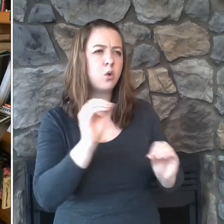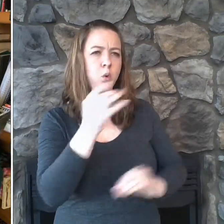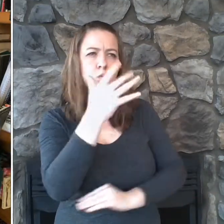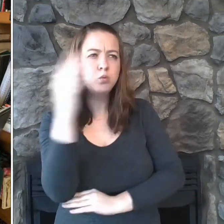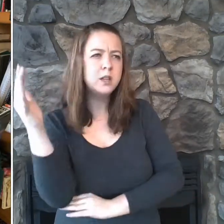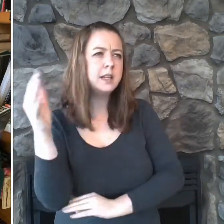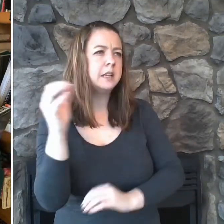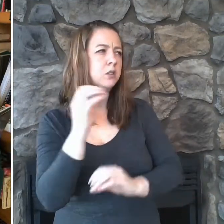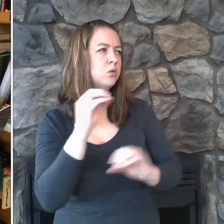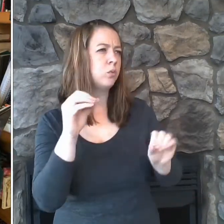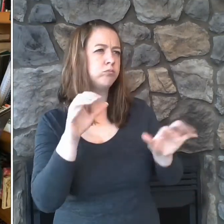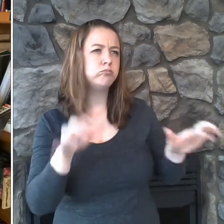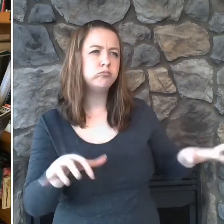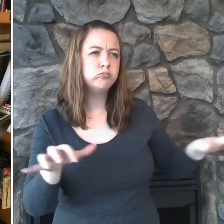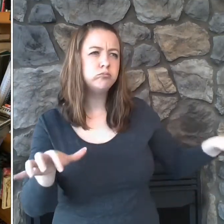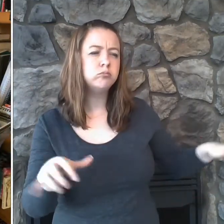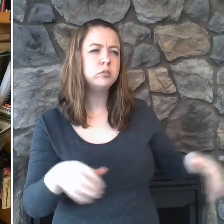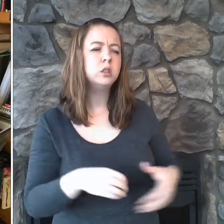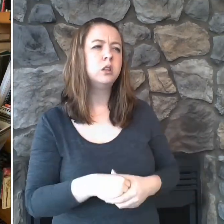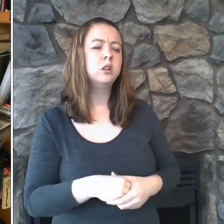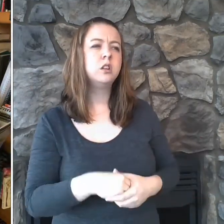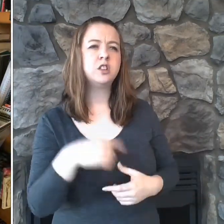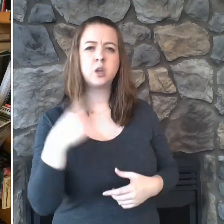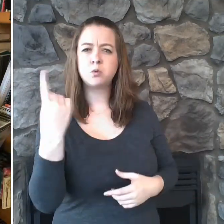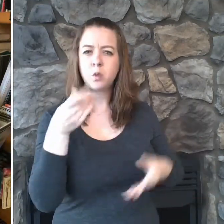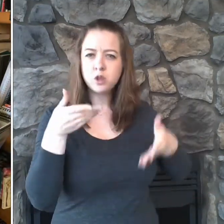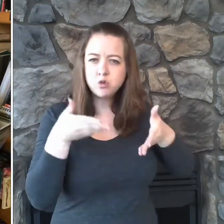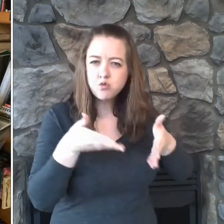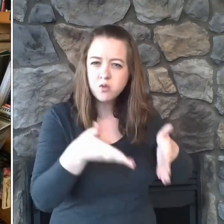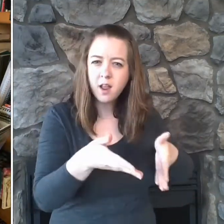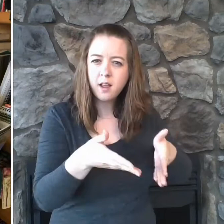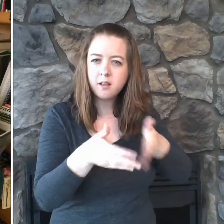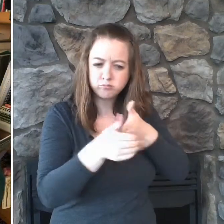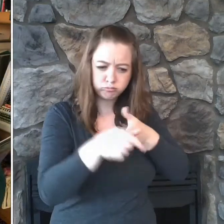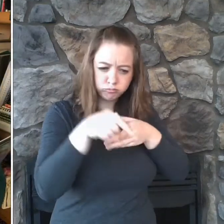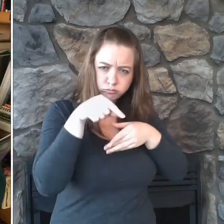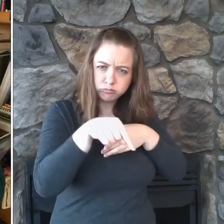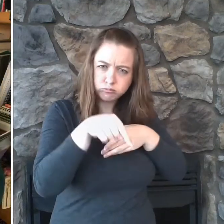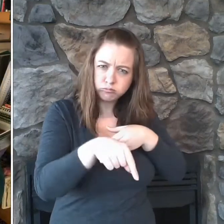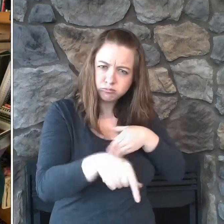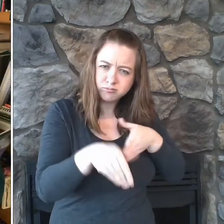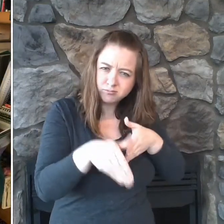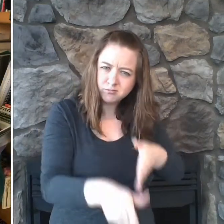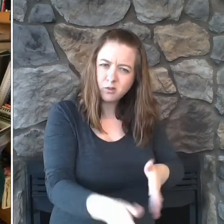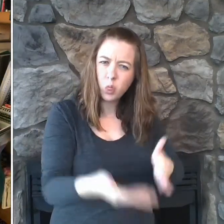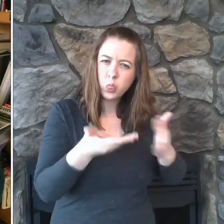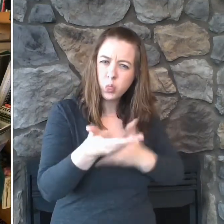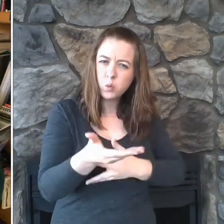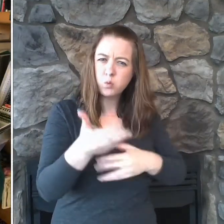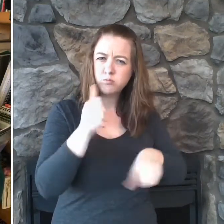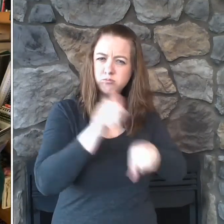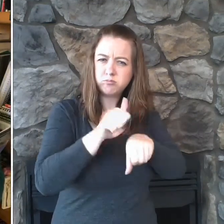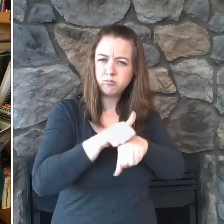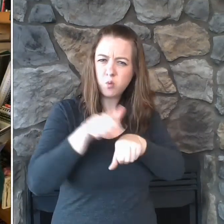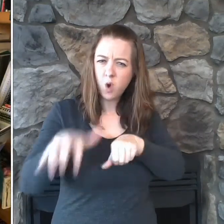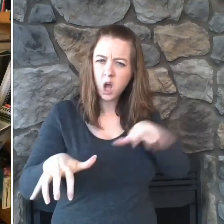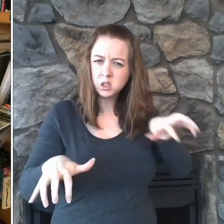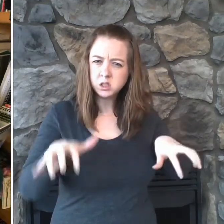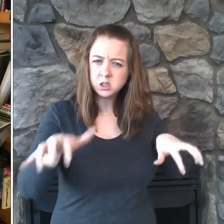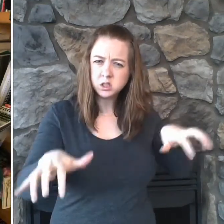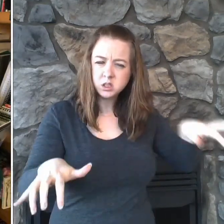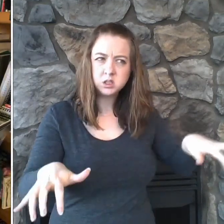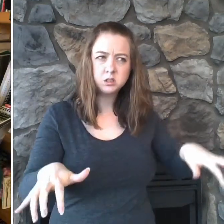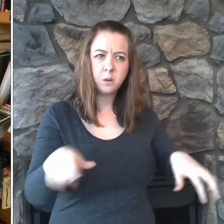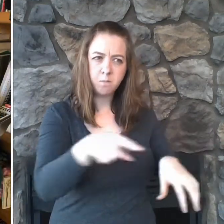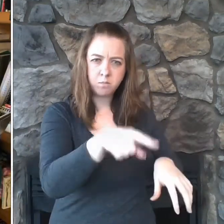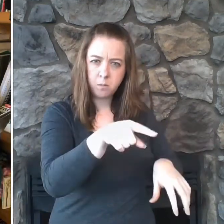or bushes. There was only a trail that led down through the rocks to a place where many stones had been